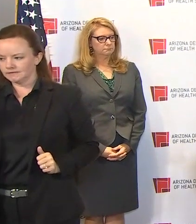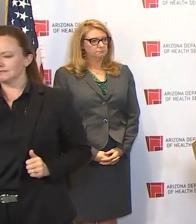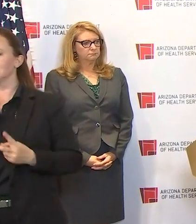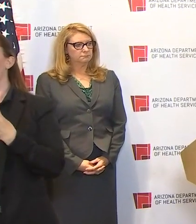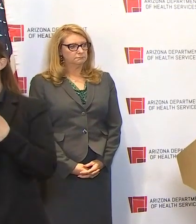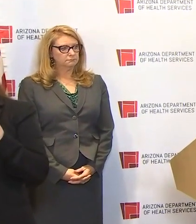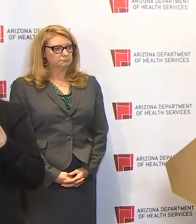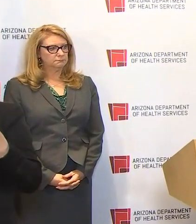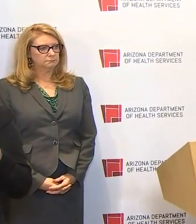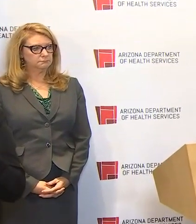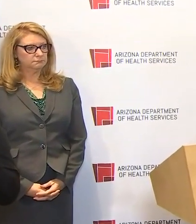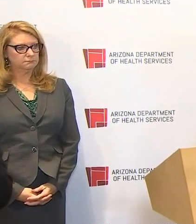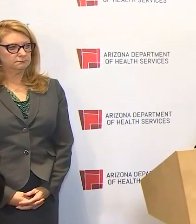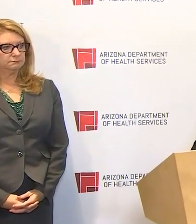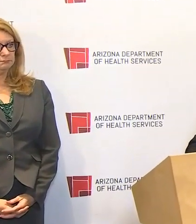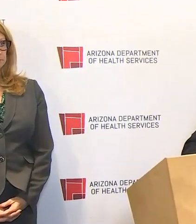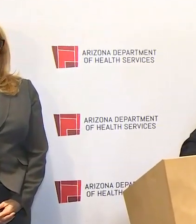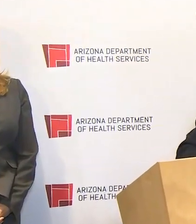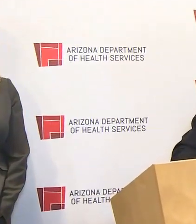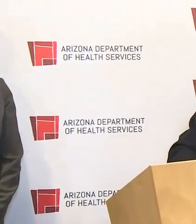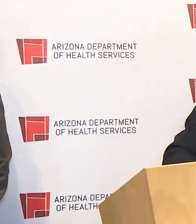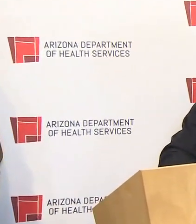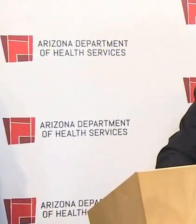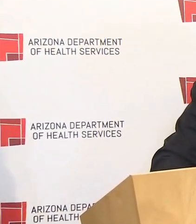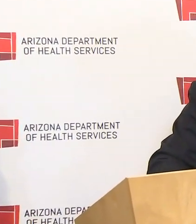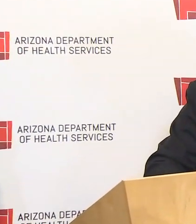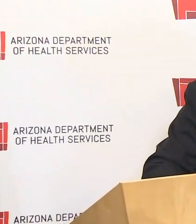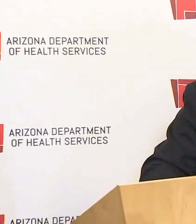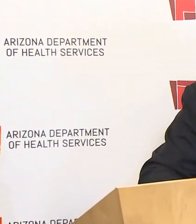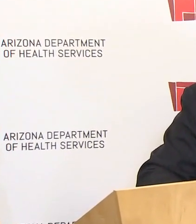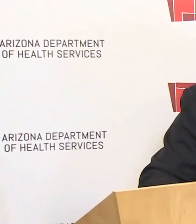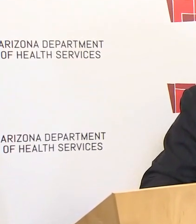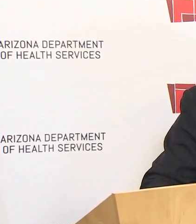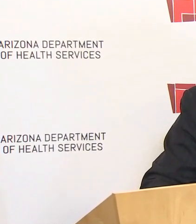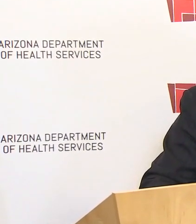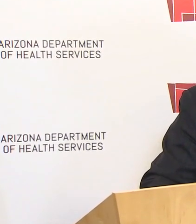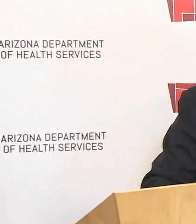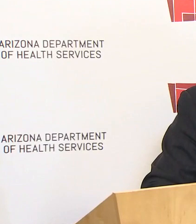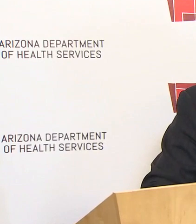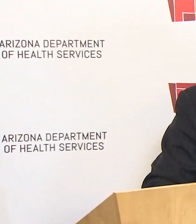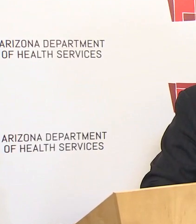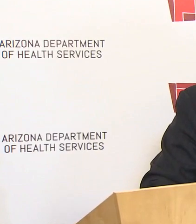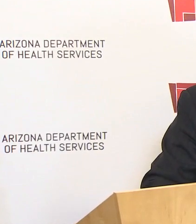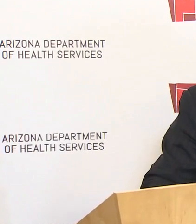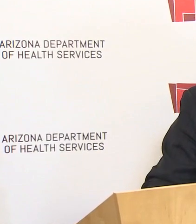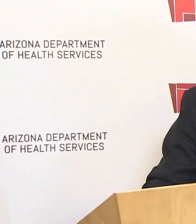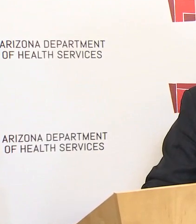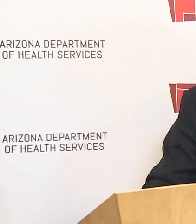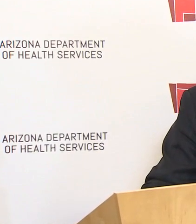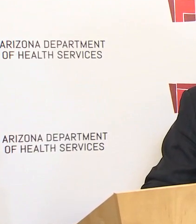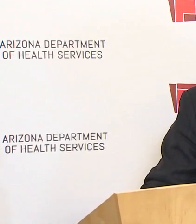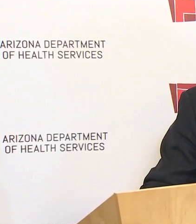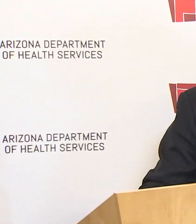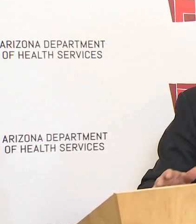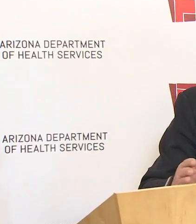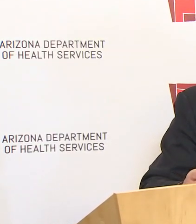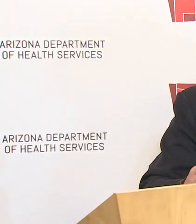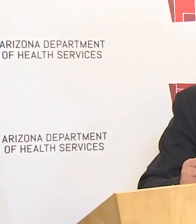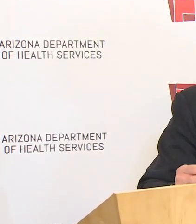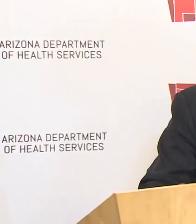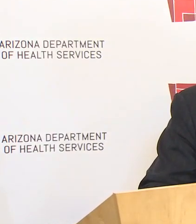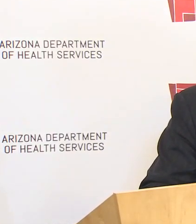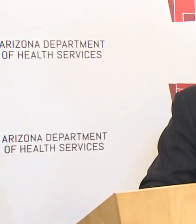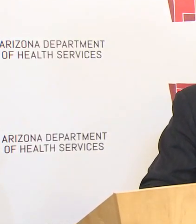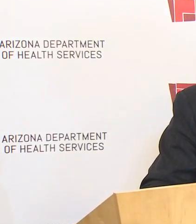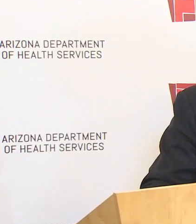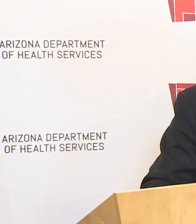leading federal health officials. All 50 governors were on the line. The governors share information. Of course,